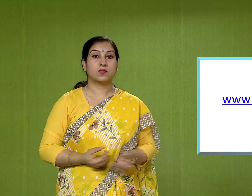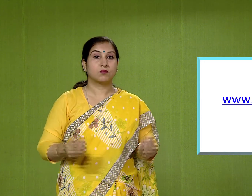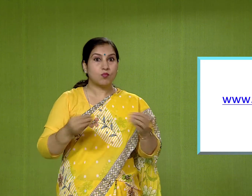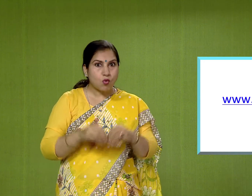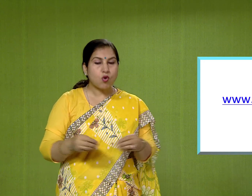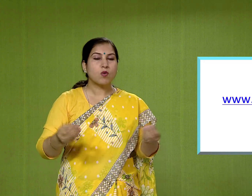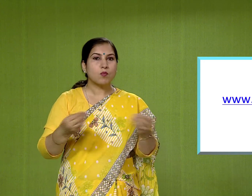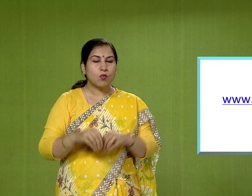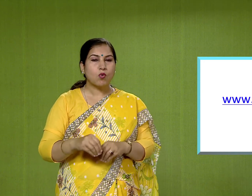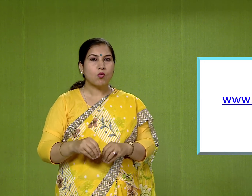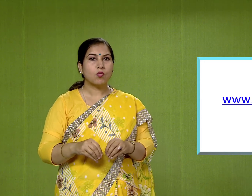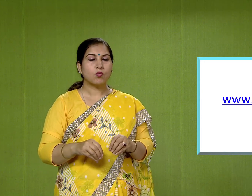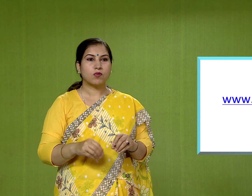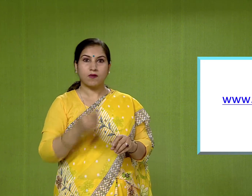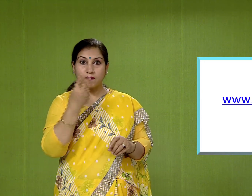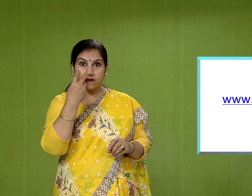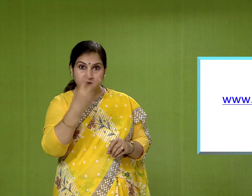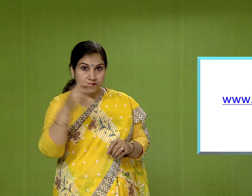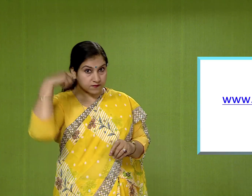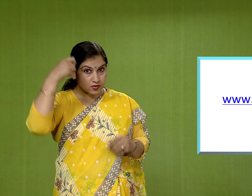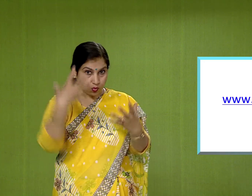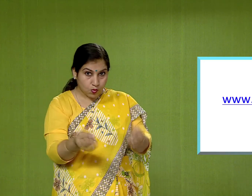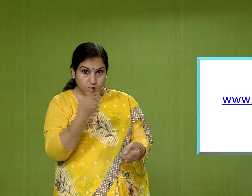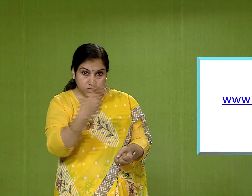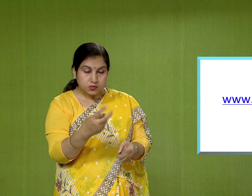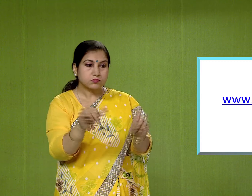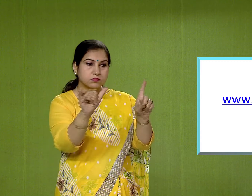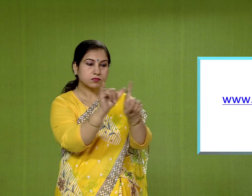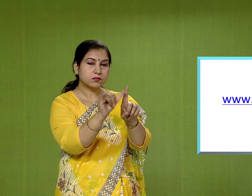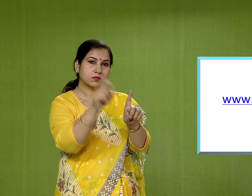For more educational videos, you can subscribe to our